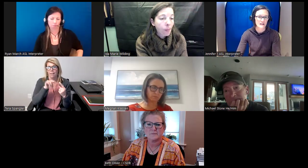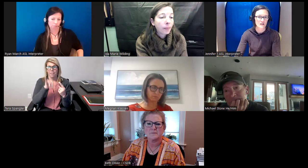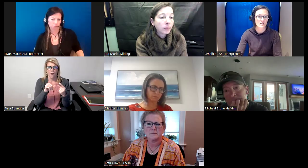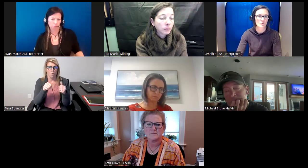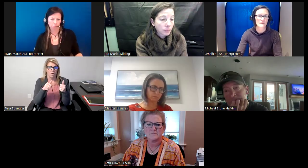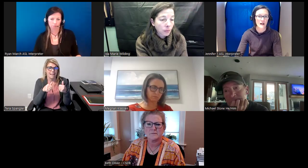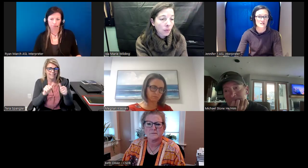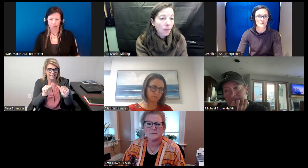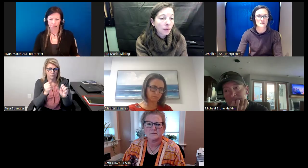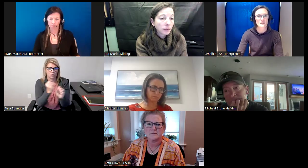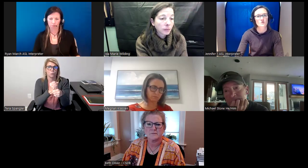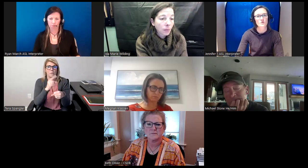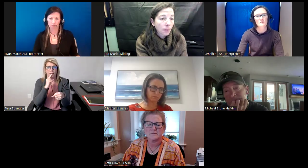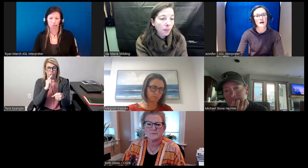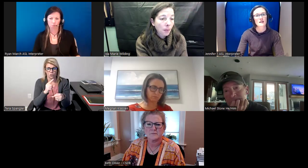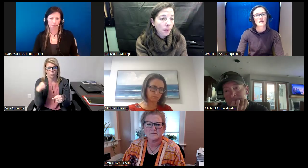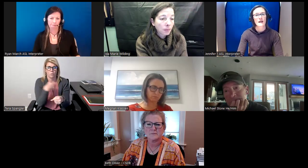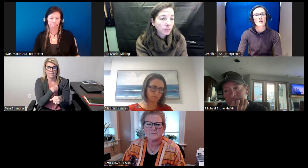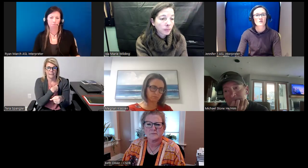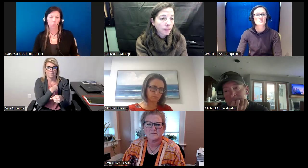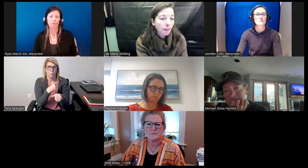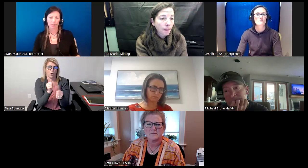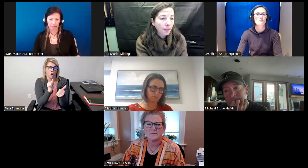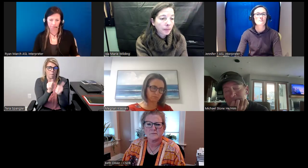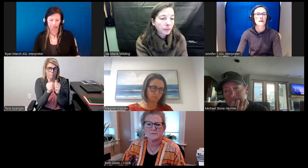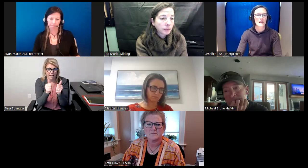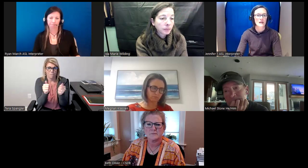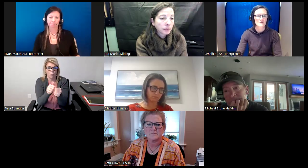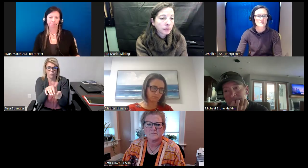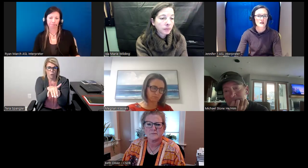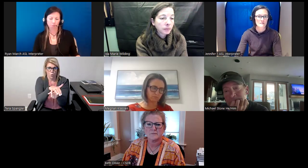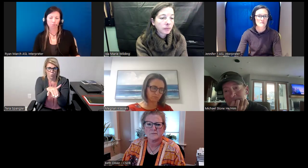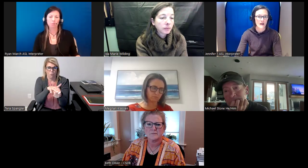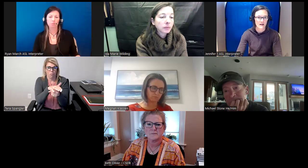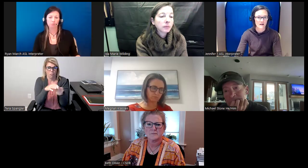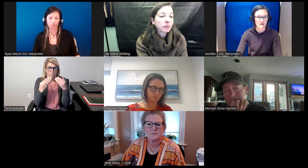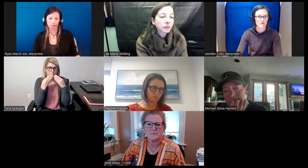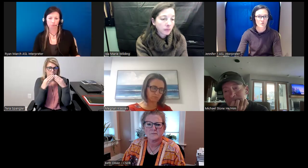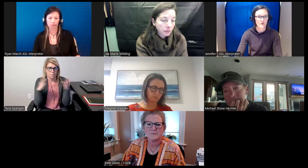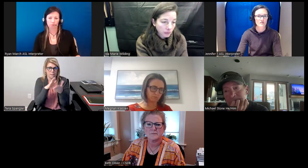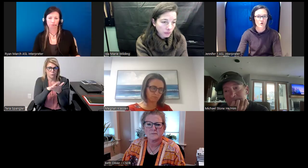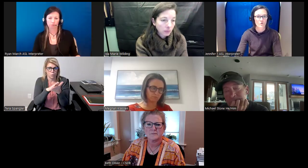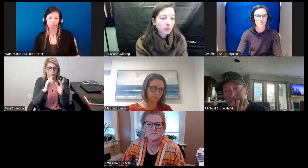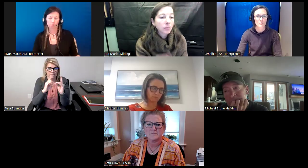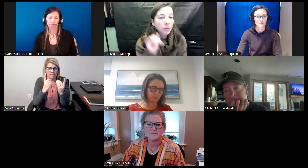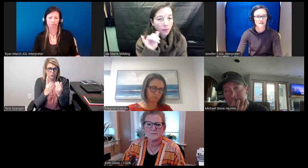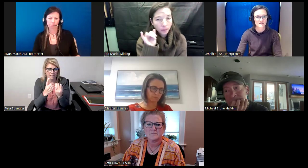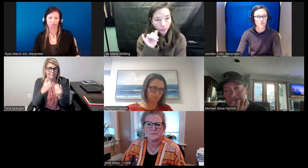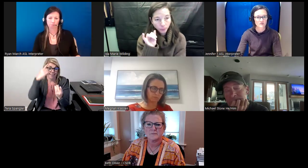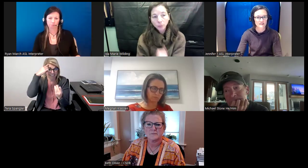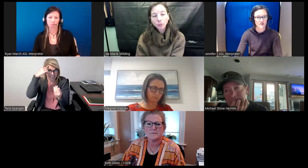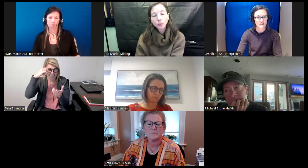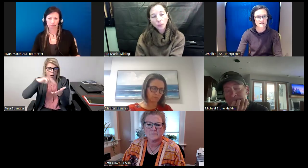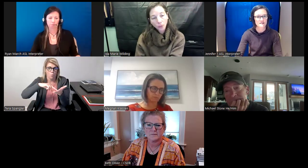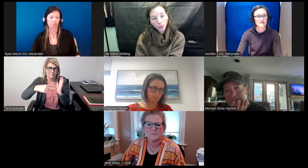that's accurate, what that actually was, I'm not sure. But in order to be able to become competitive with local public